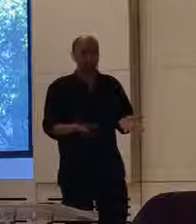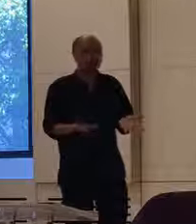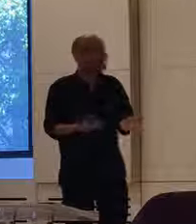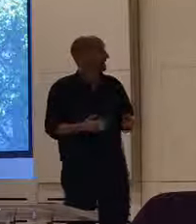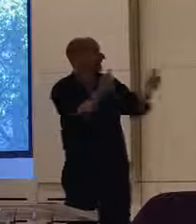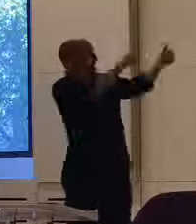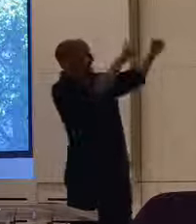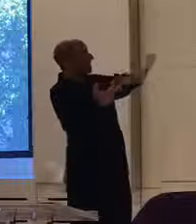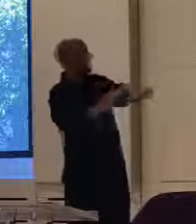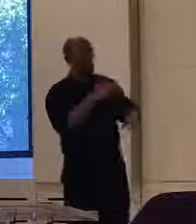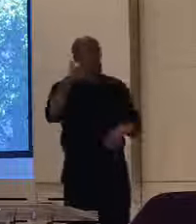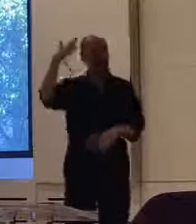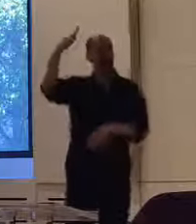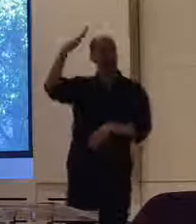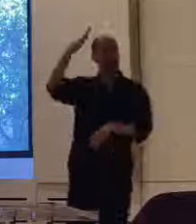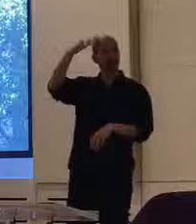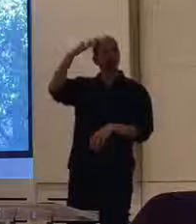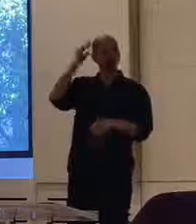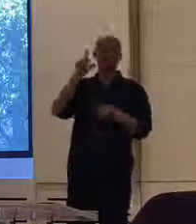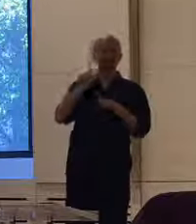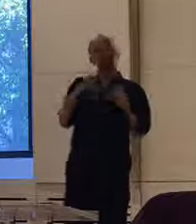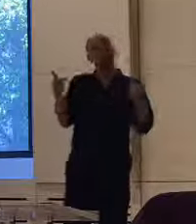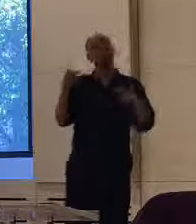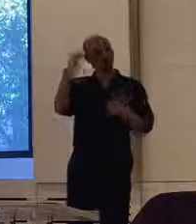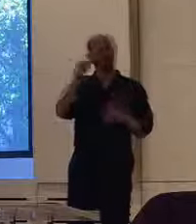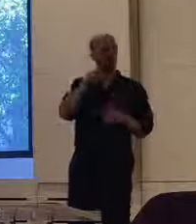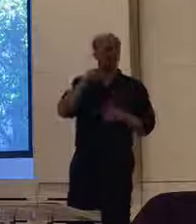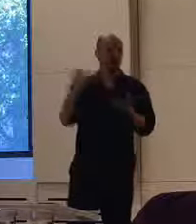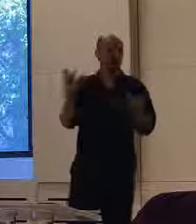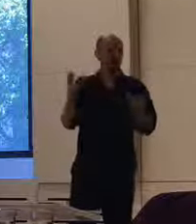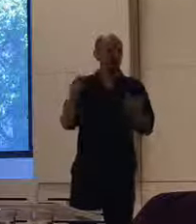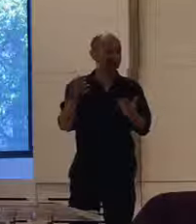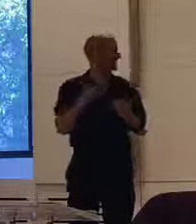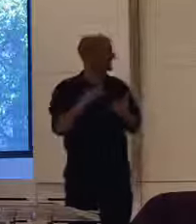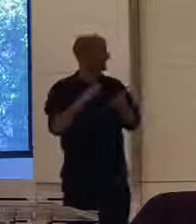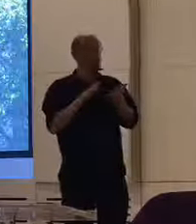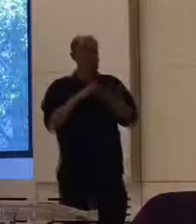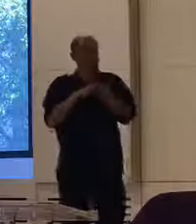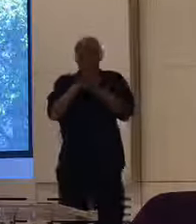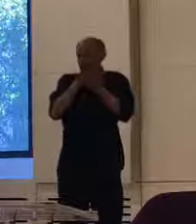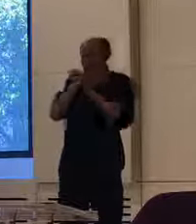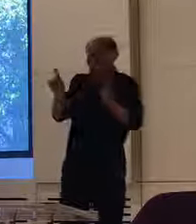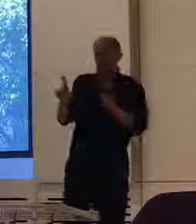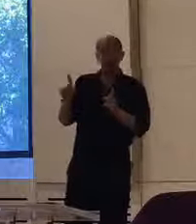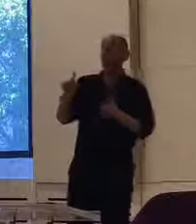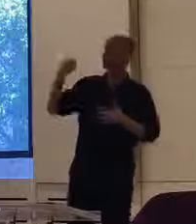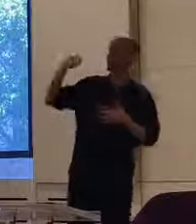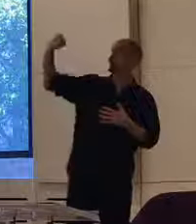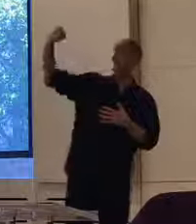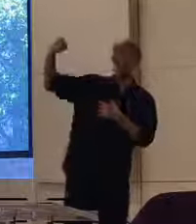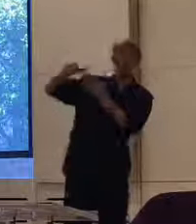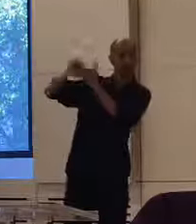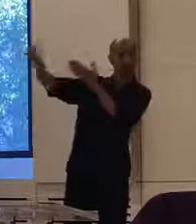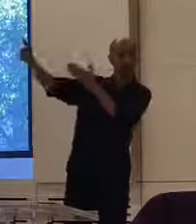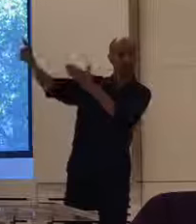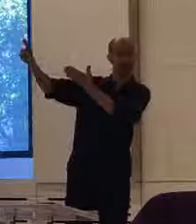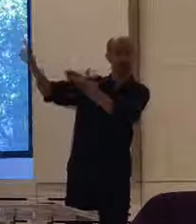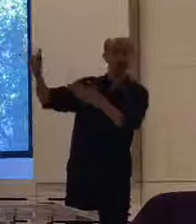language is important. Mother tongue. That means the language